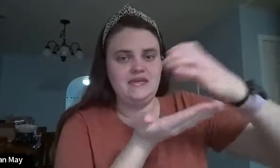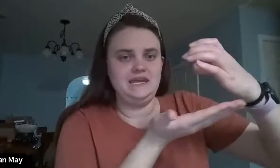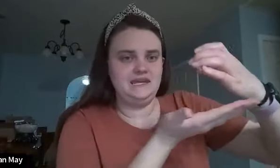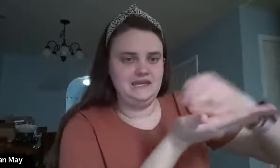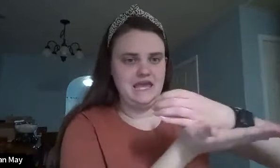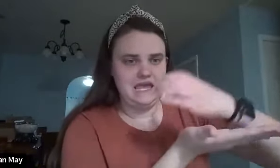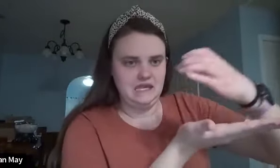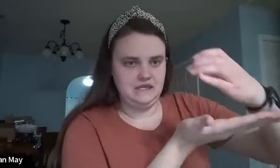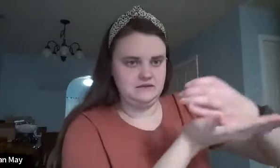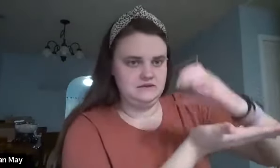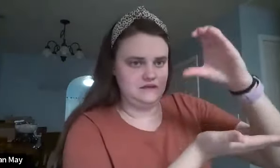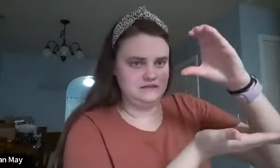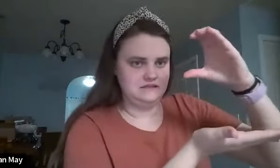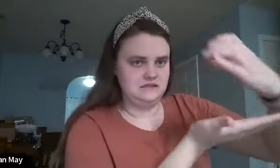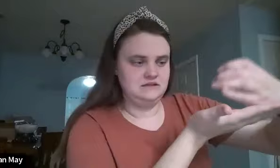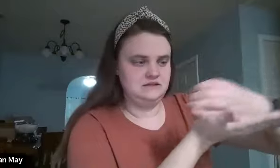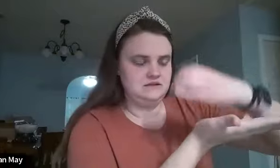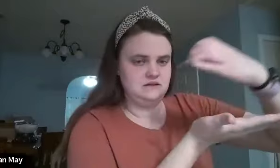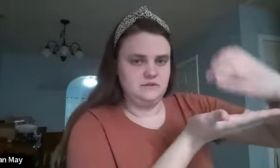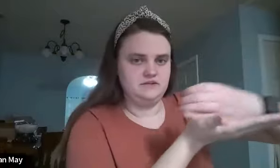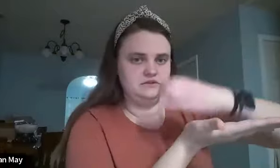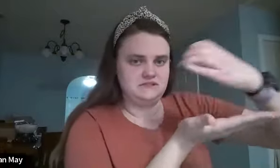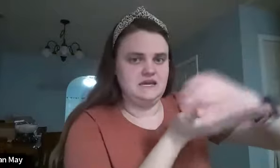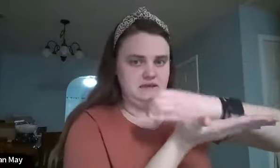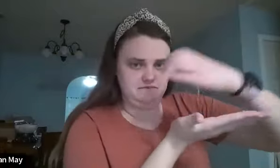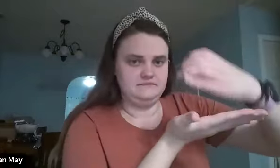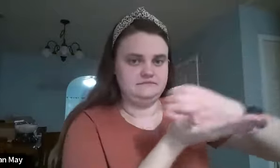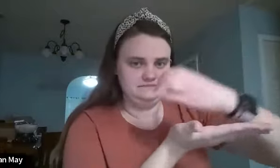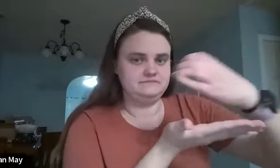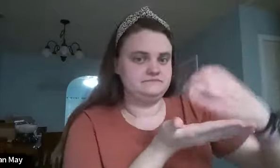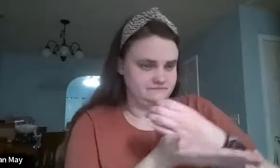then cake. That C coming towards cake.